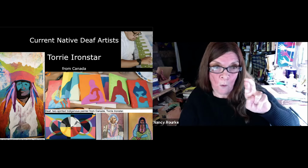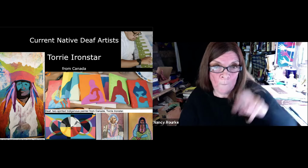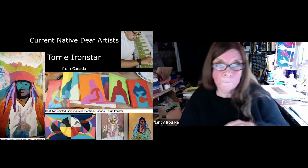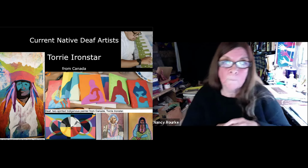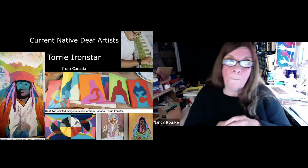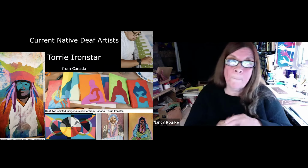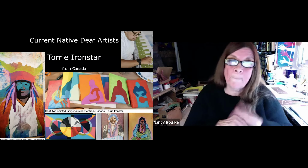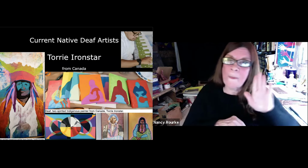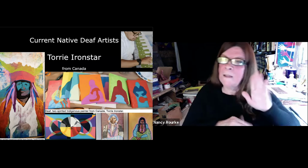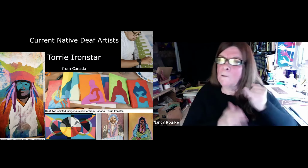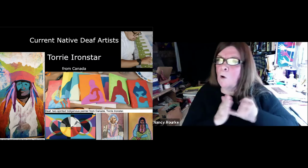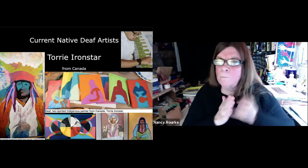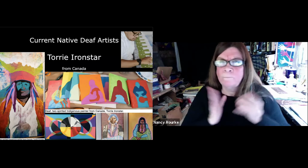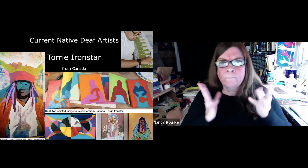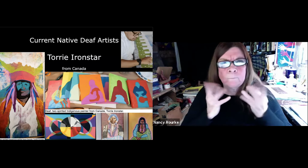Ironstar.